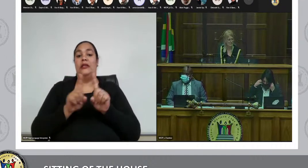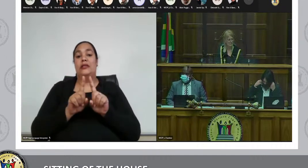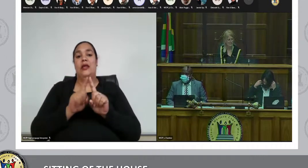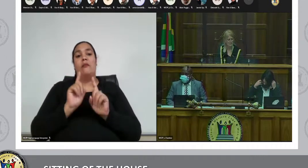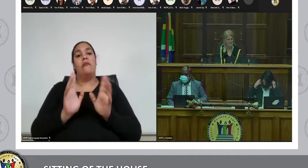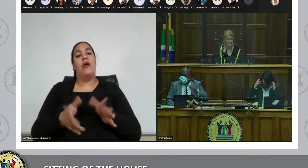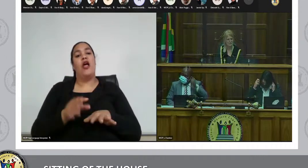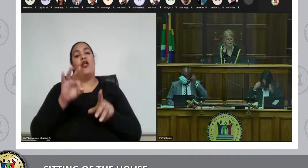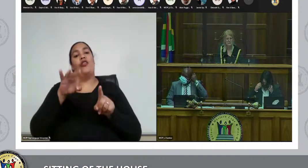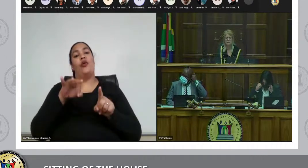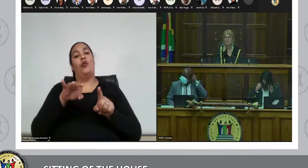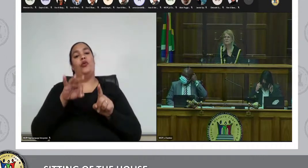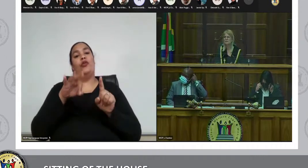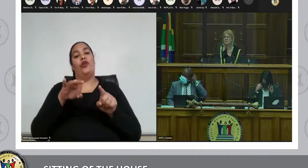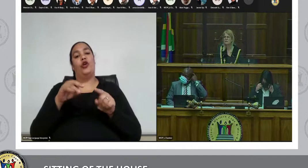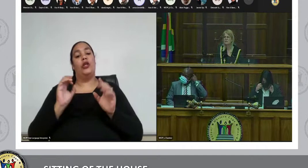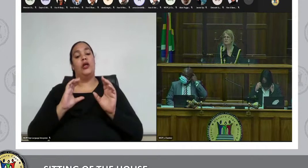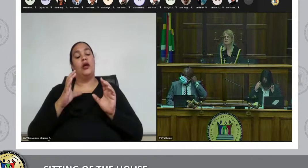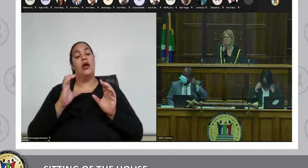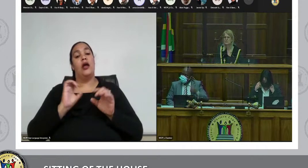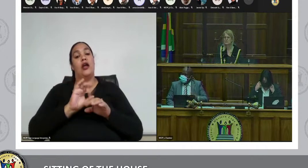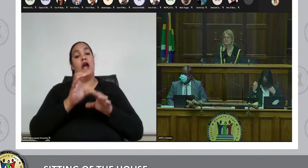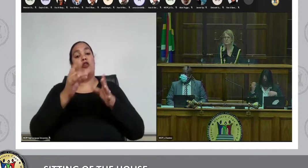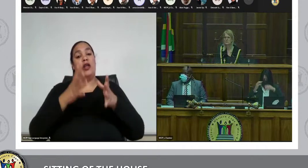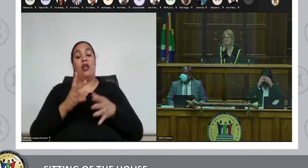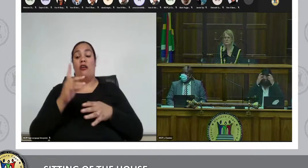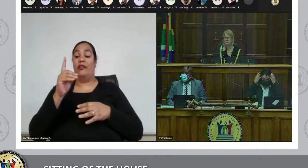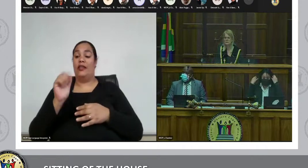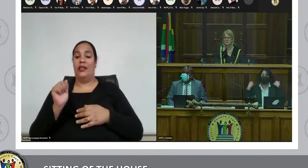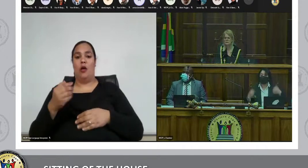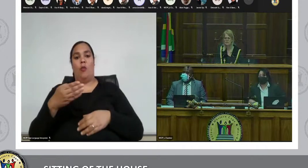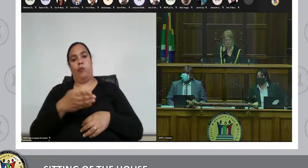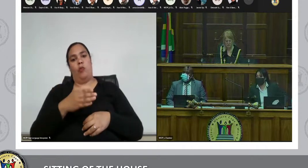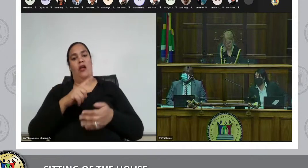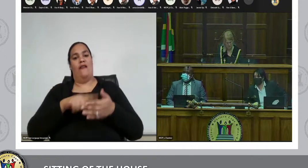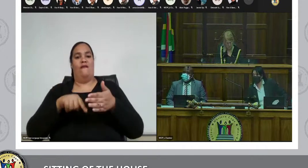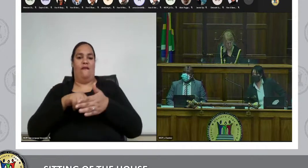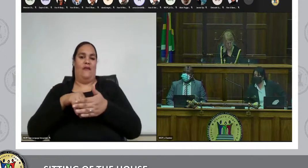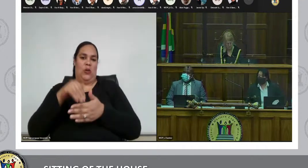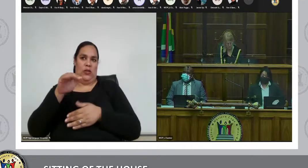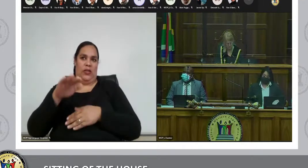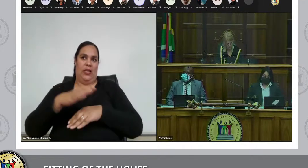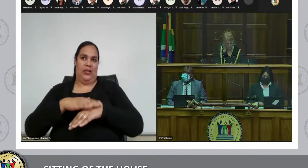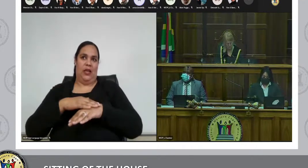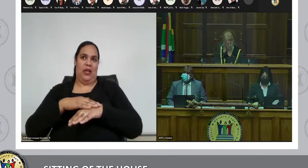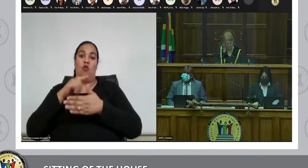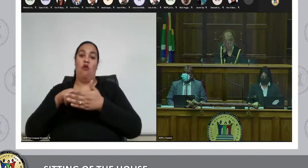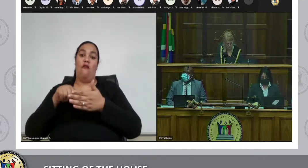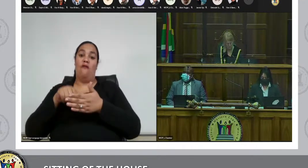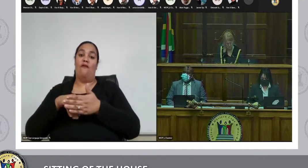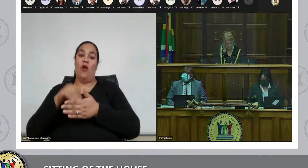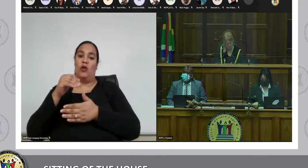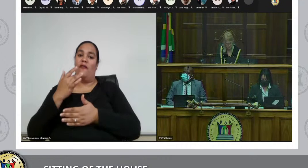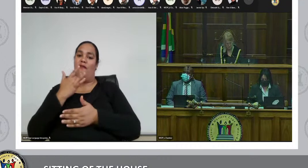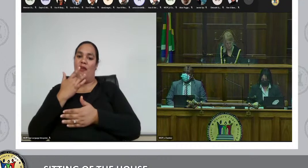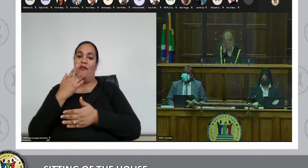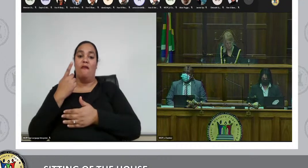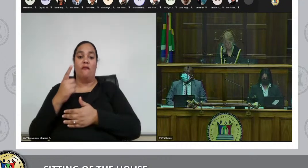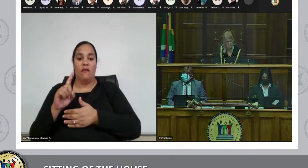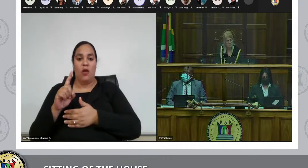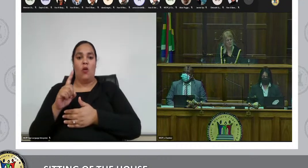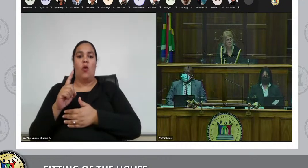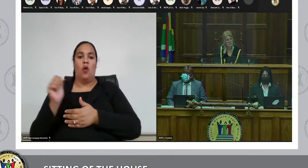only 13 councillors of the Democratic Alliance were present at voted in favour of